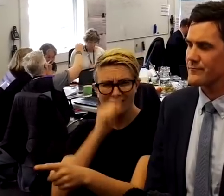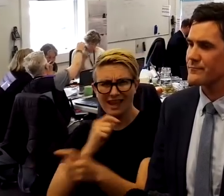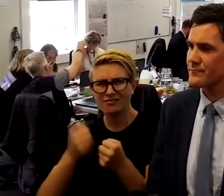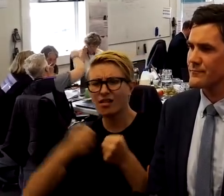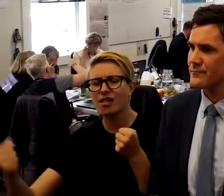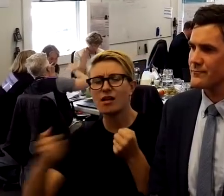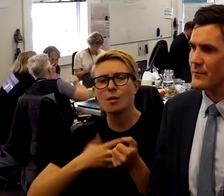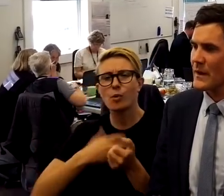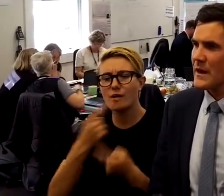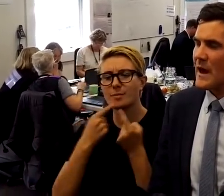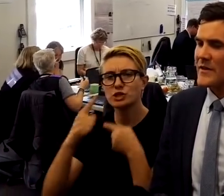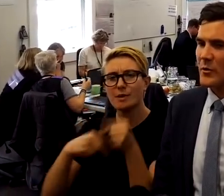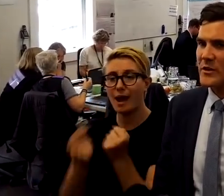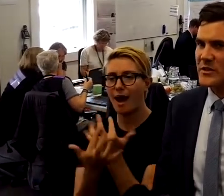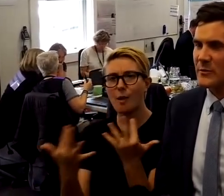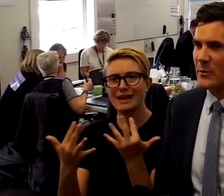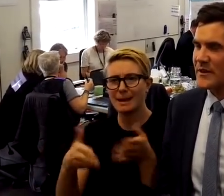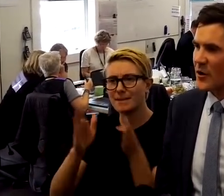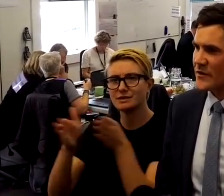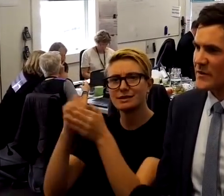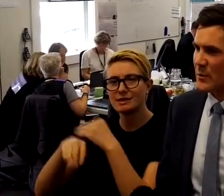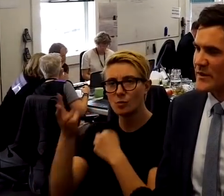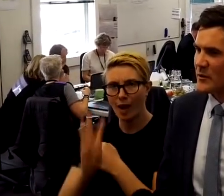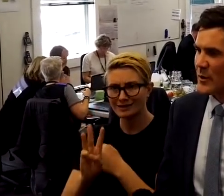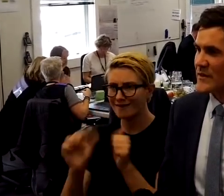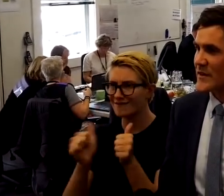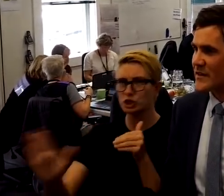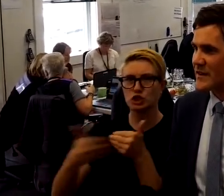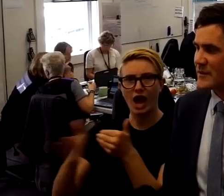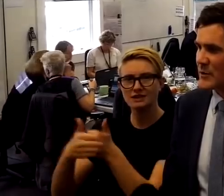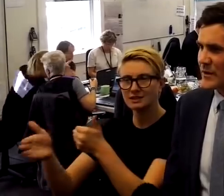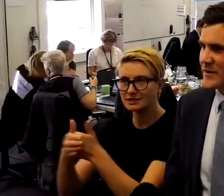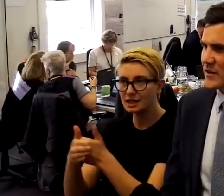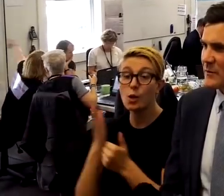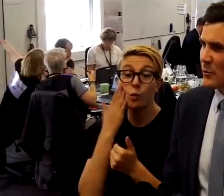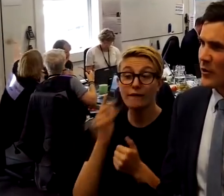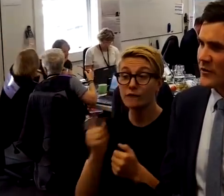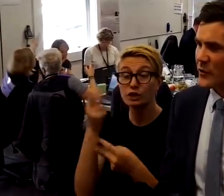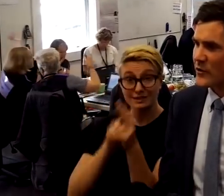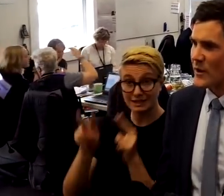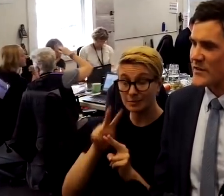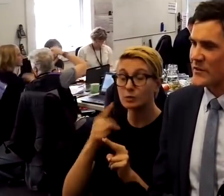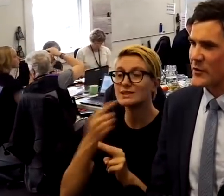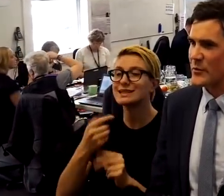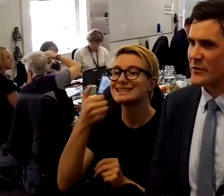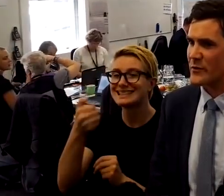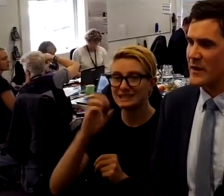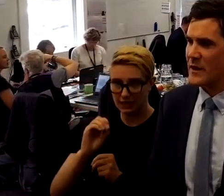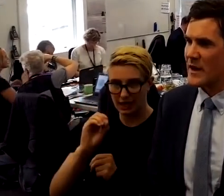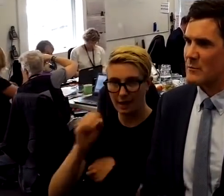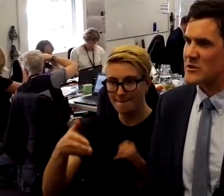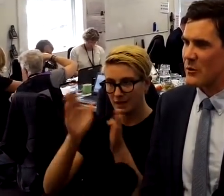Wellington that have been shut? So initially when we did our assessment, we said there were about 60 buildings that were a concern to us in terms